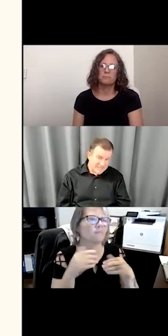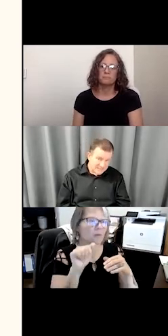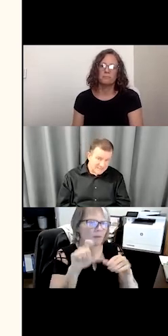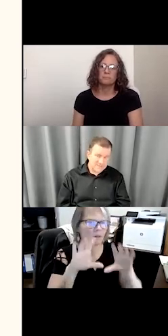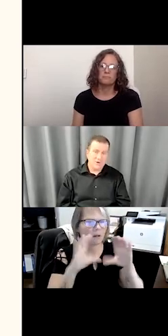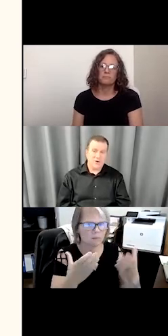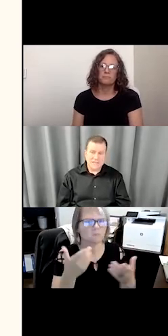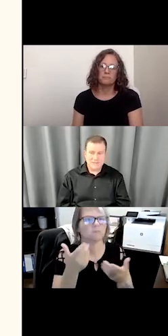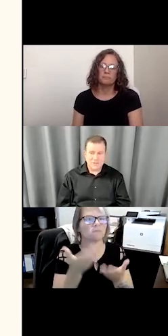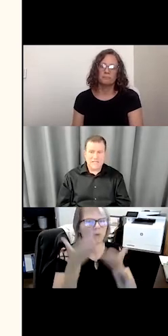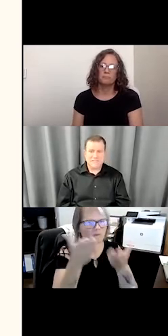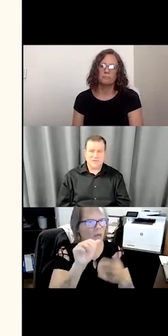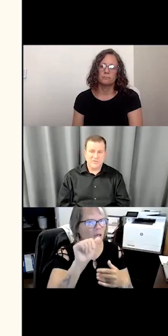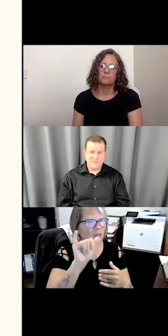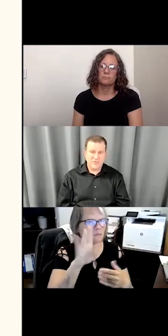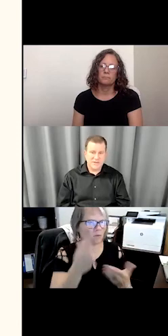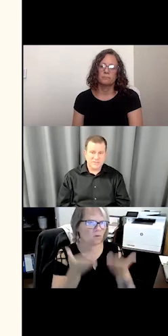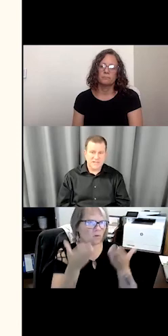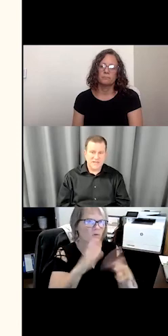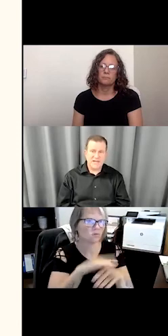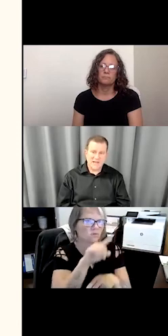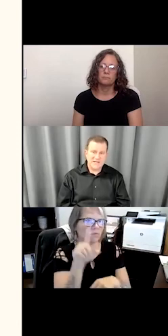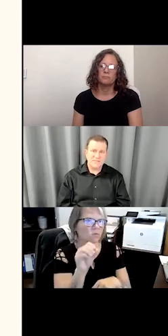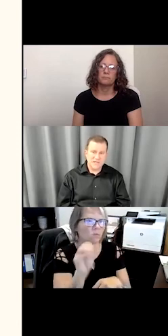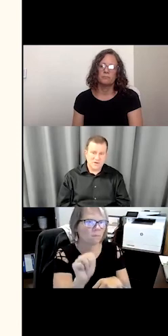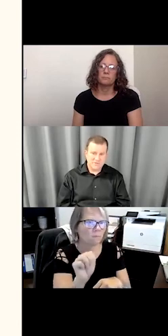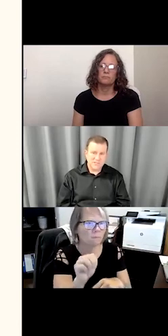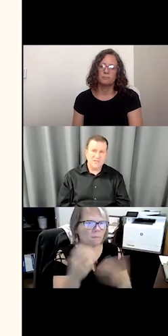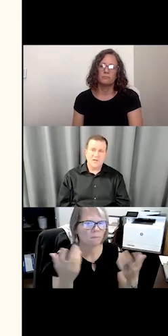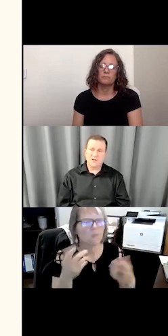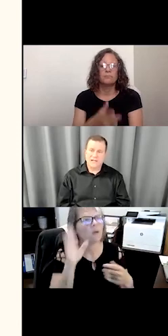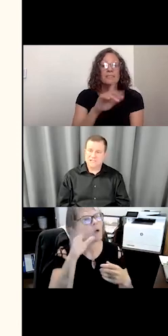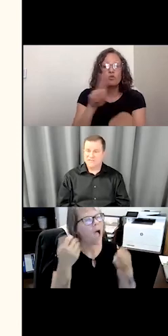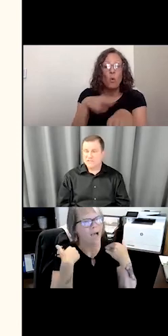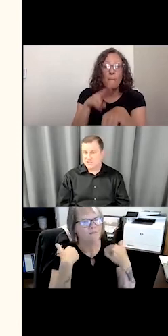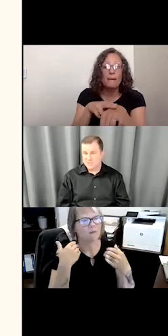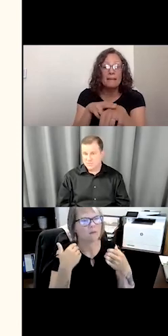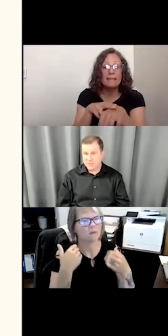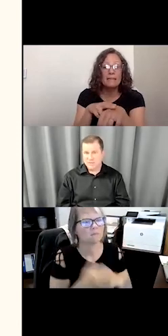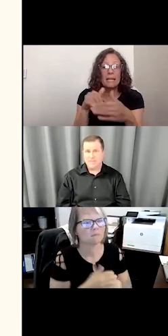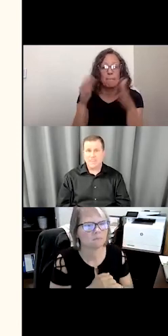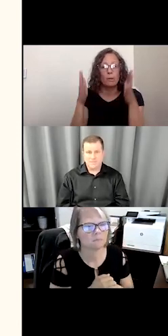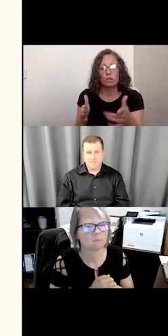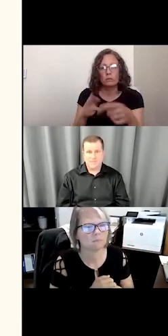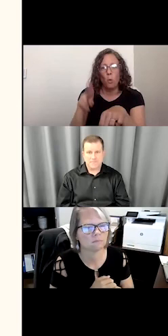ASL classes, there are ASL classes offered around the state. AIDB offers classes via